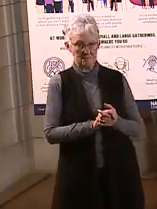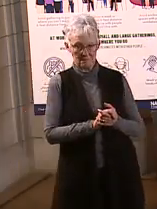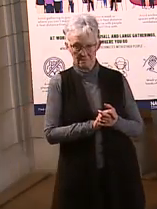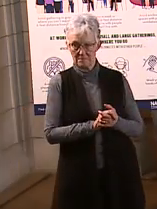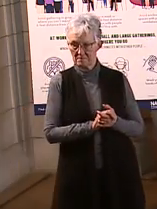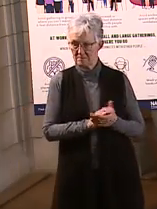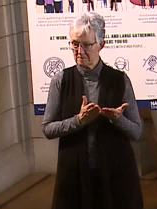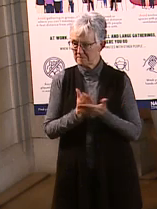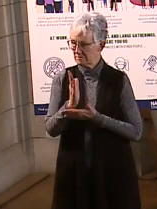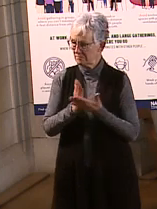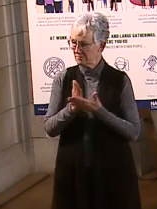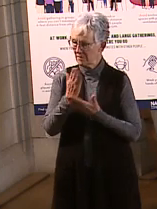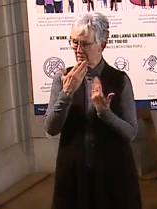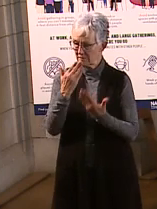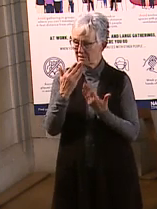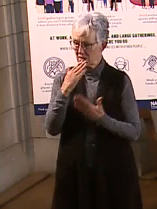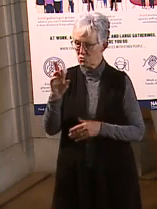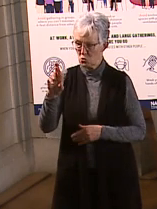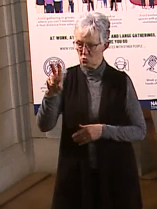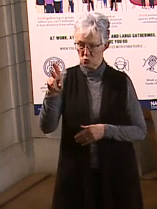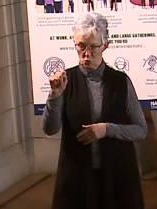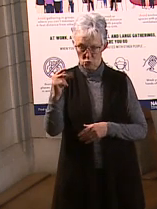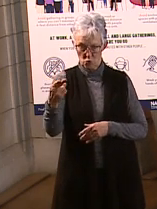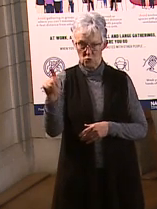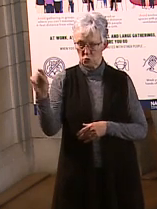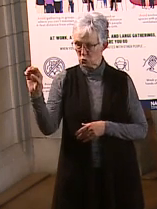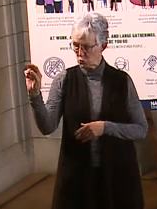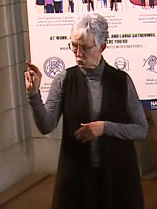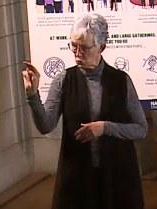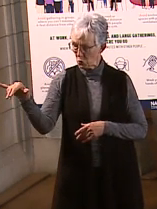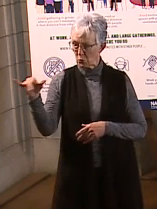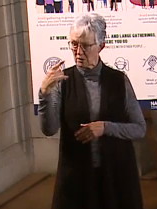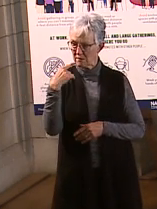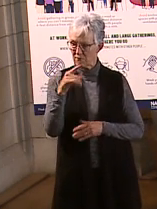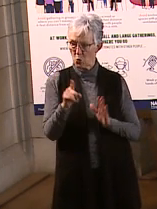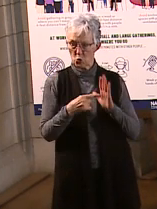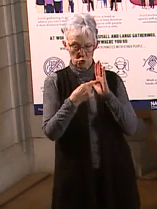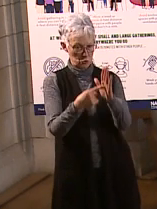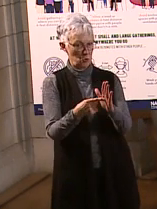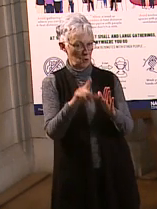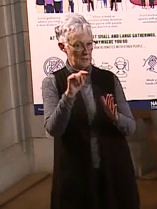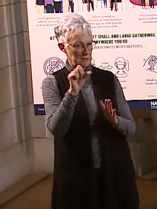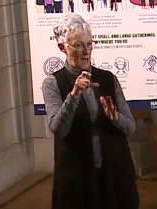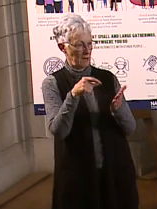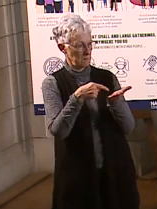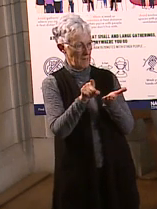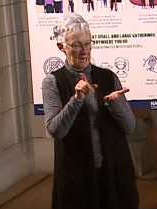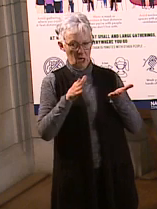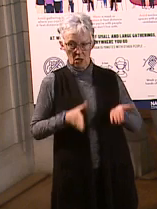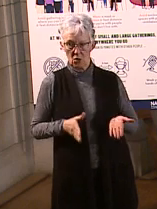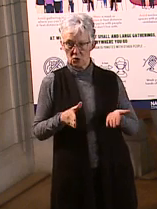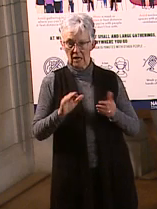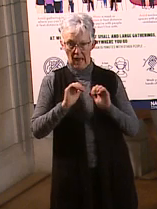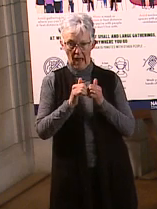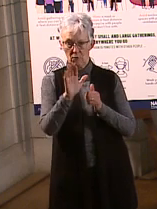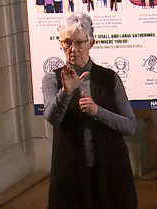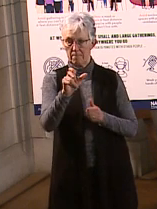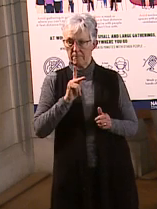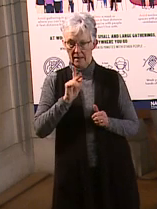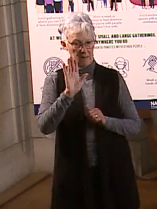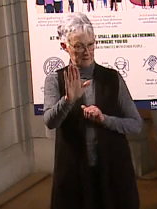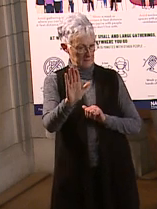All right, thank you very much, Ruth and Tony, for providing that tool to help our taxpayers be able to collect their tax credit as part of